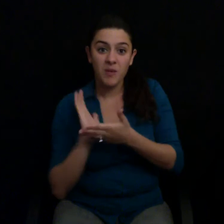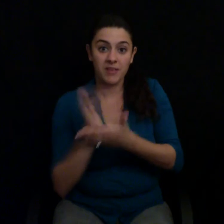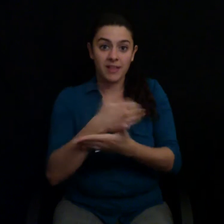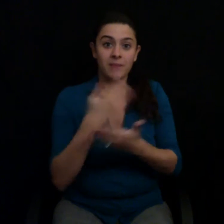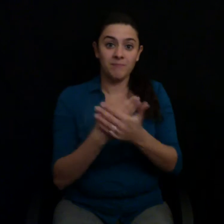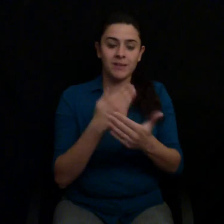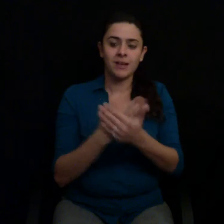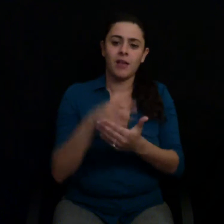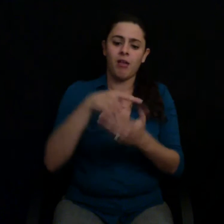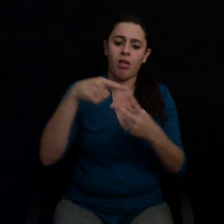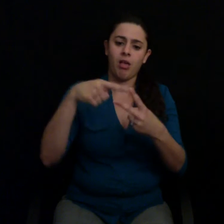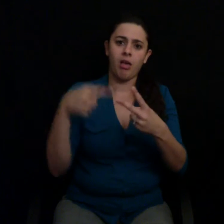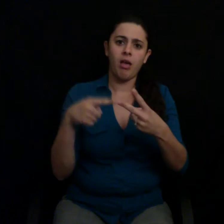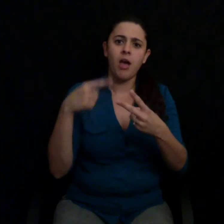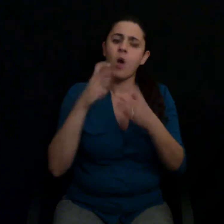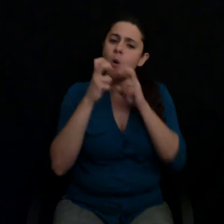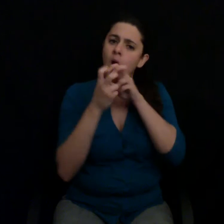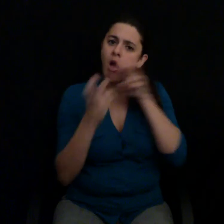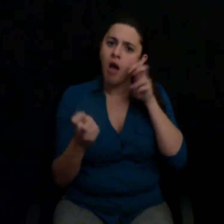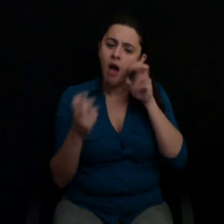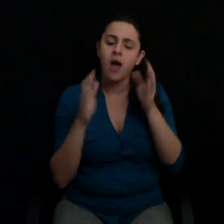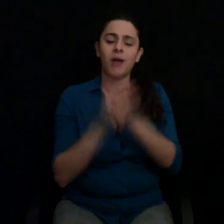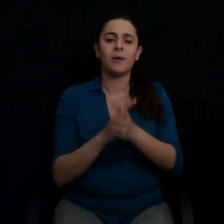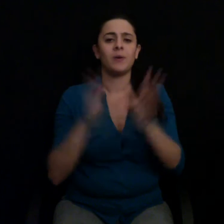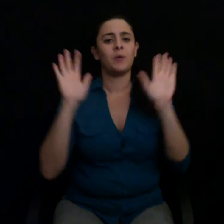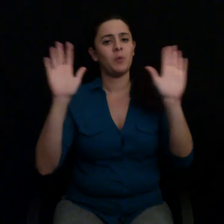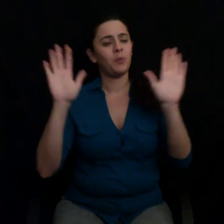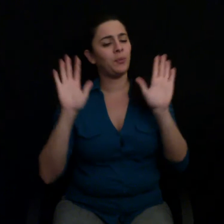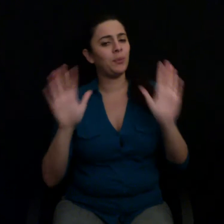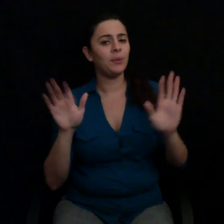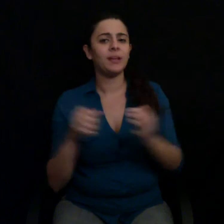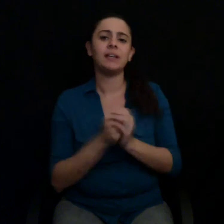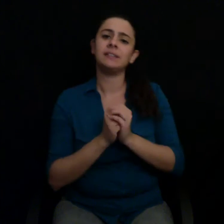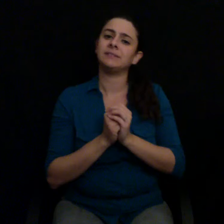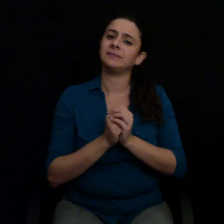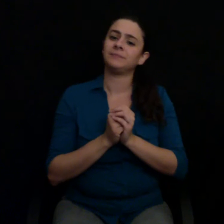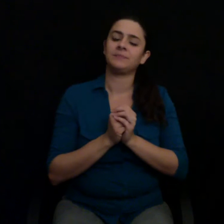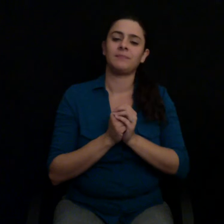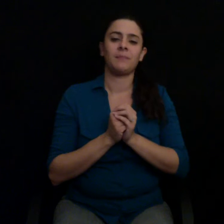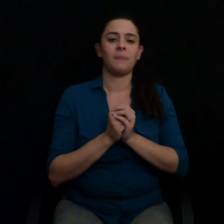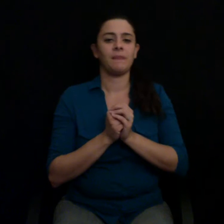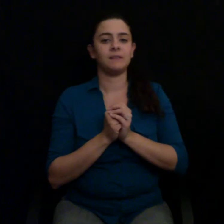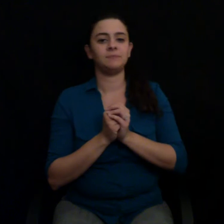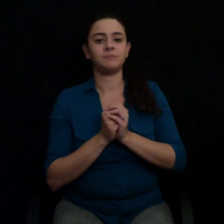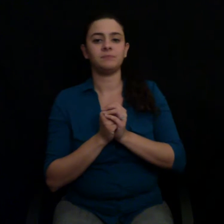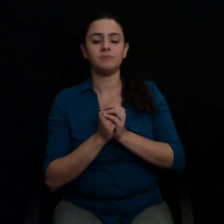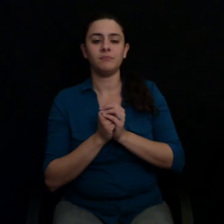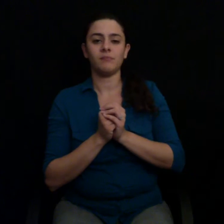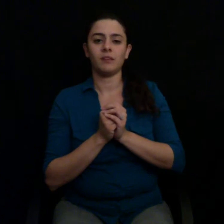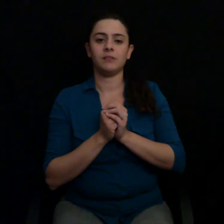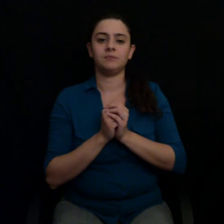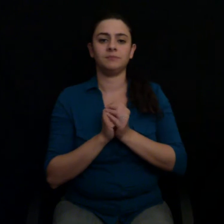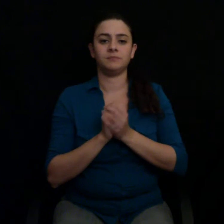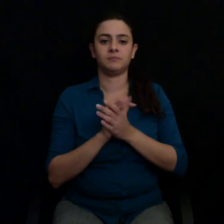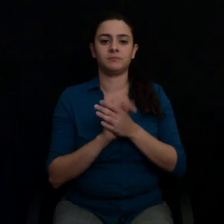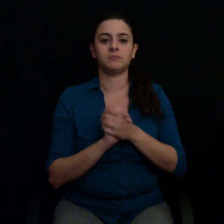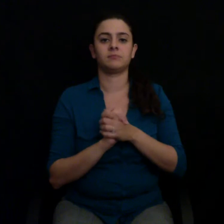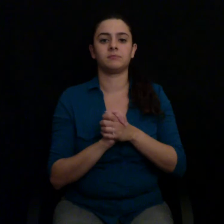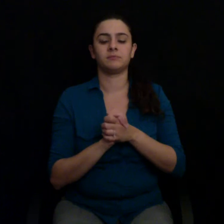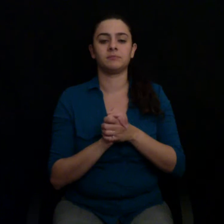to explain everything about what's going on, how they're using their funds. So I highly suggest checking out those as well. We